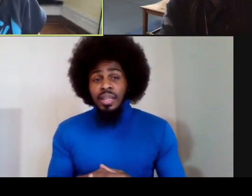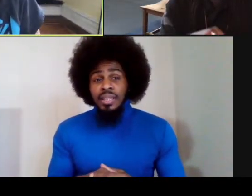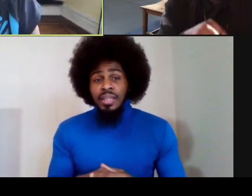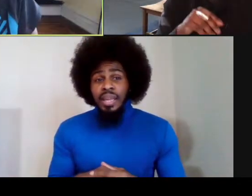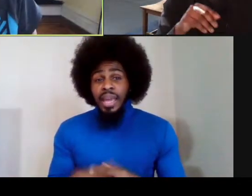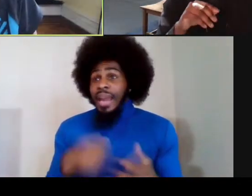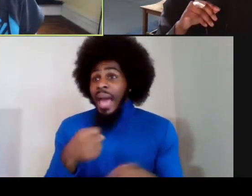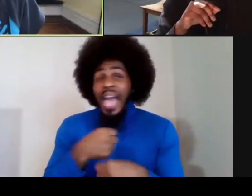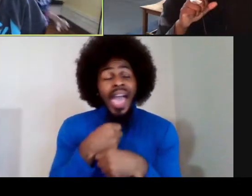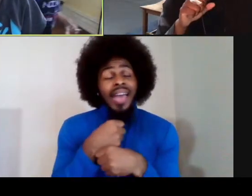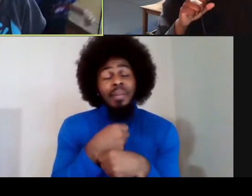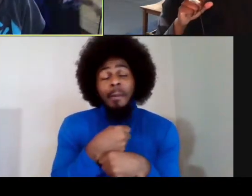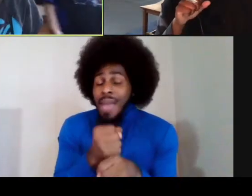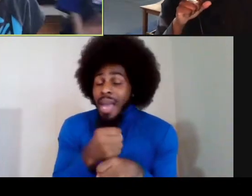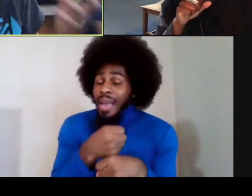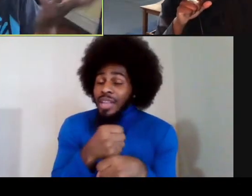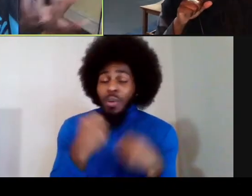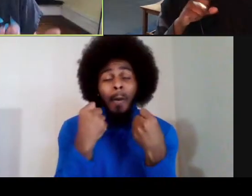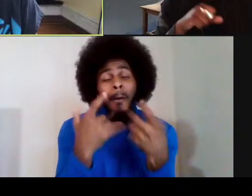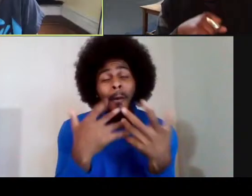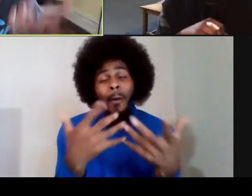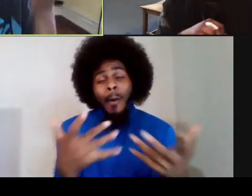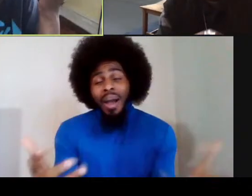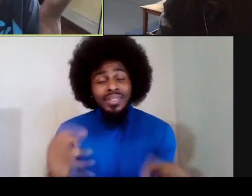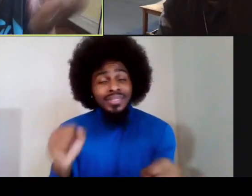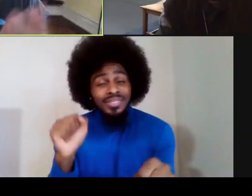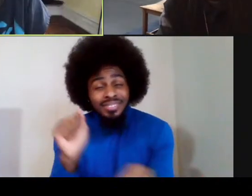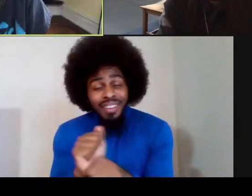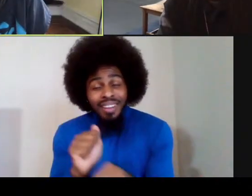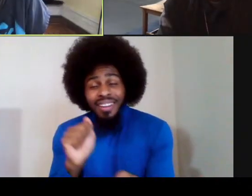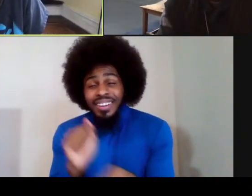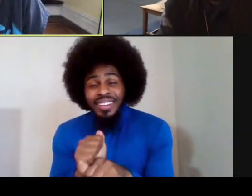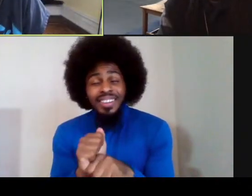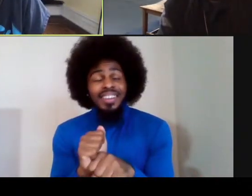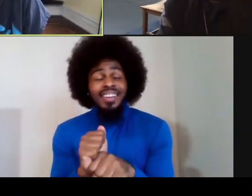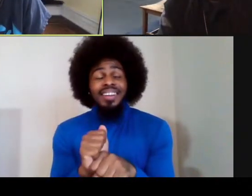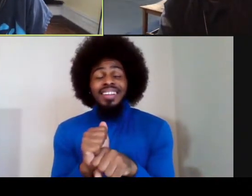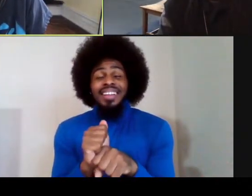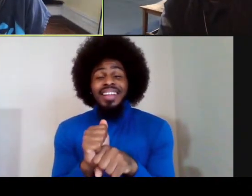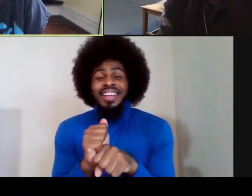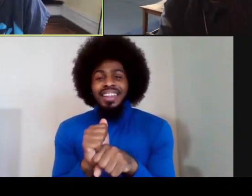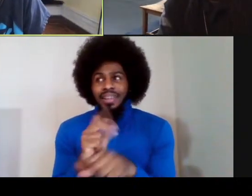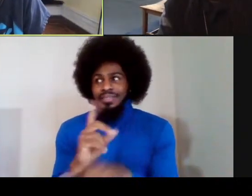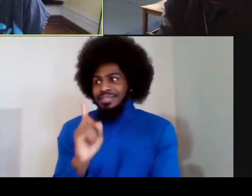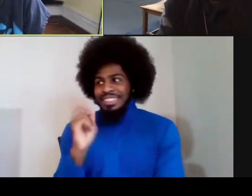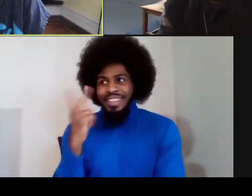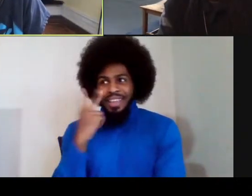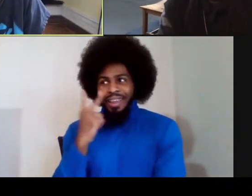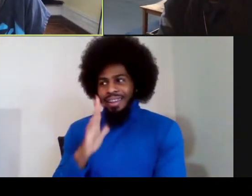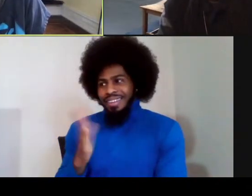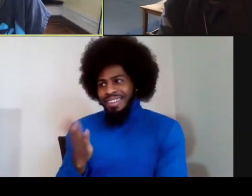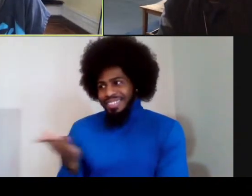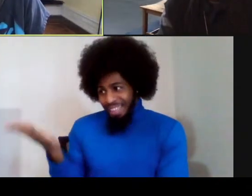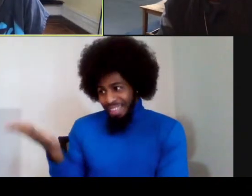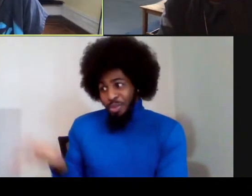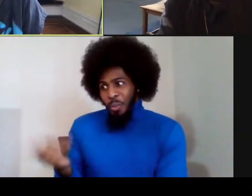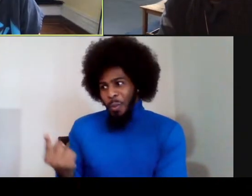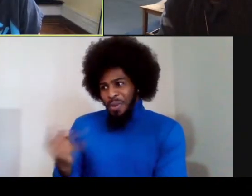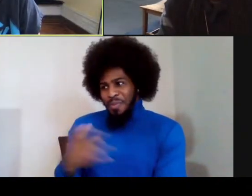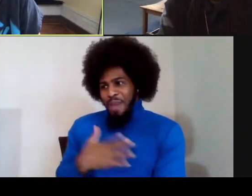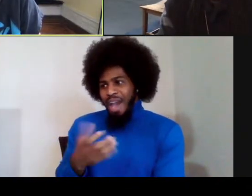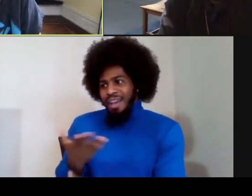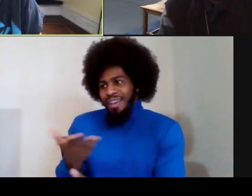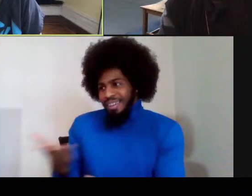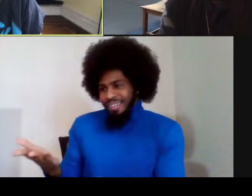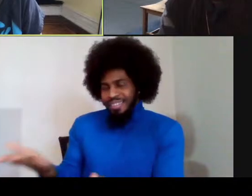One of my works right here. I made so much work. I had made so much work that I was like, I don't think I need to keep making. And